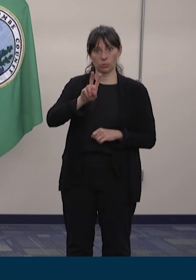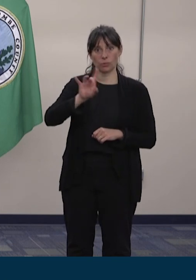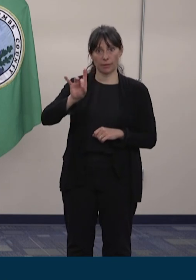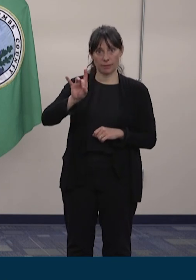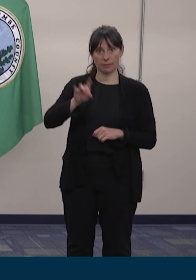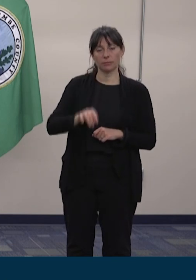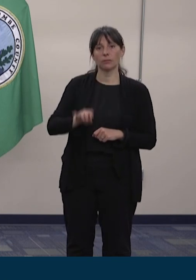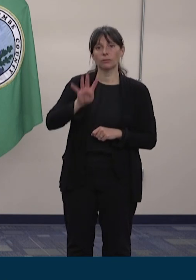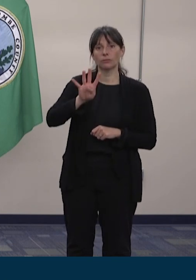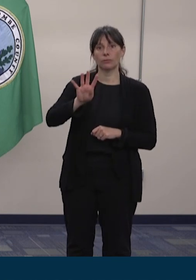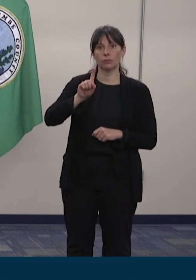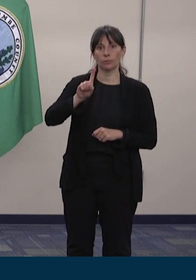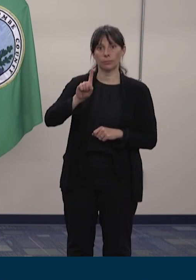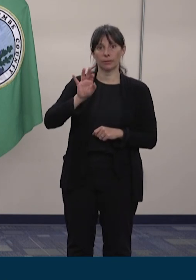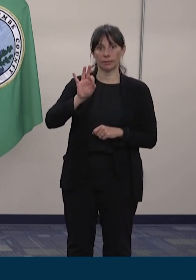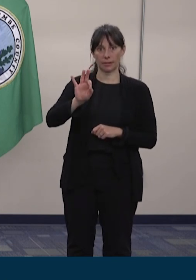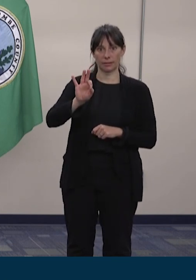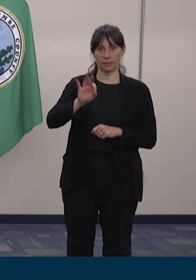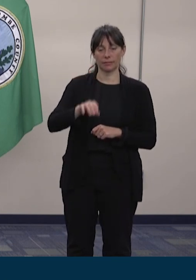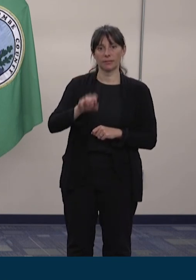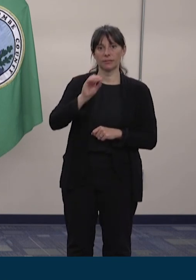al